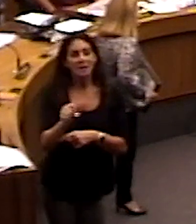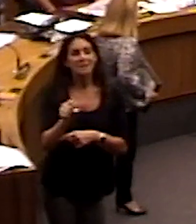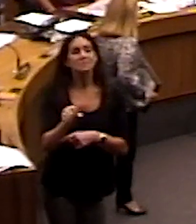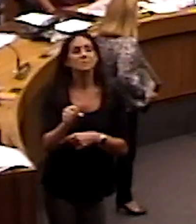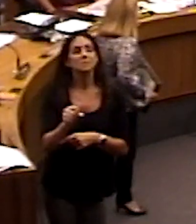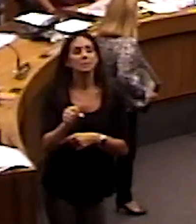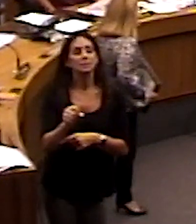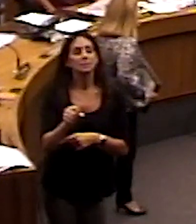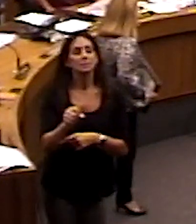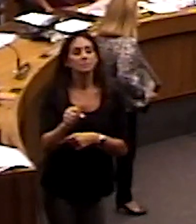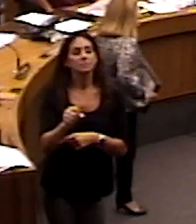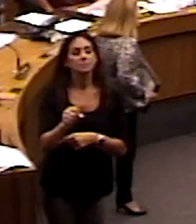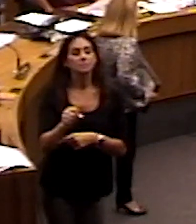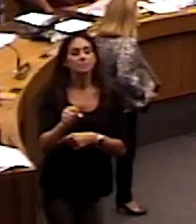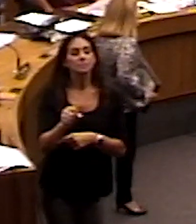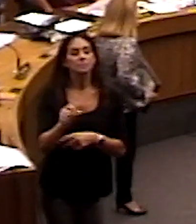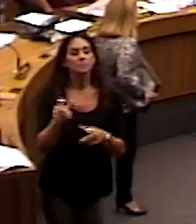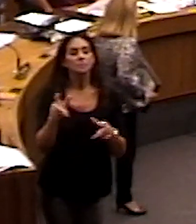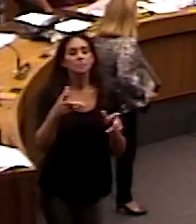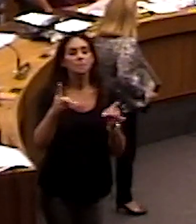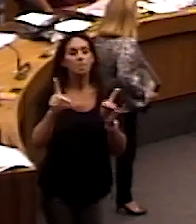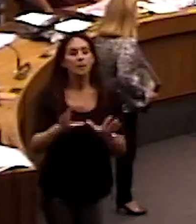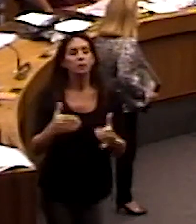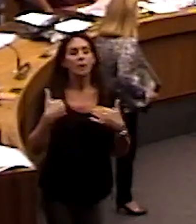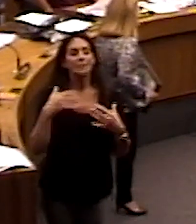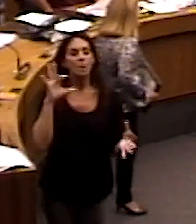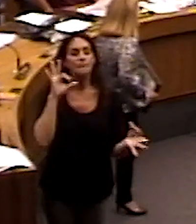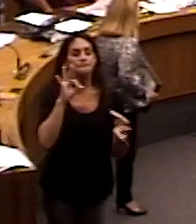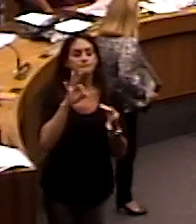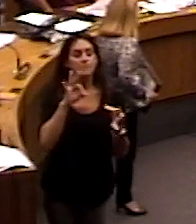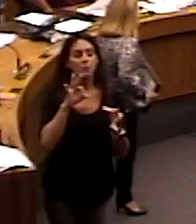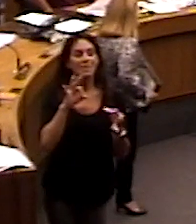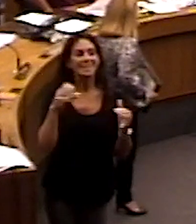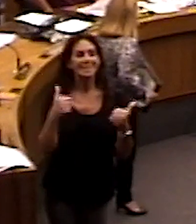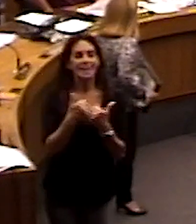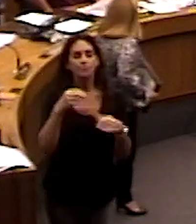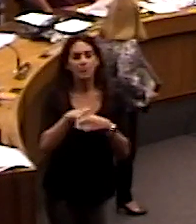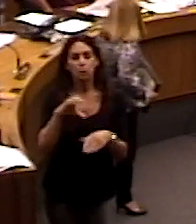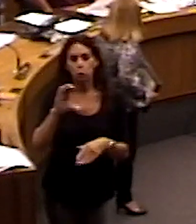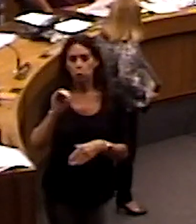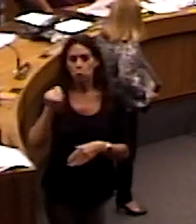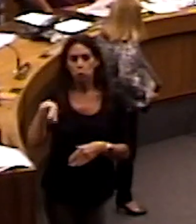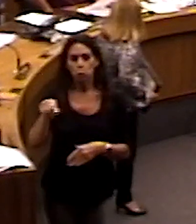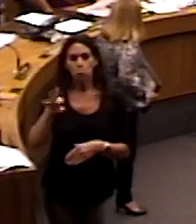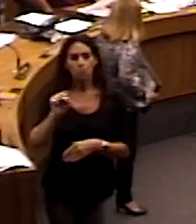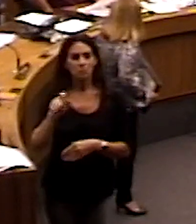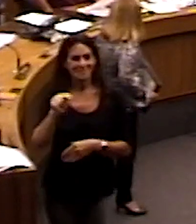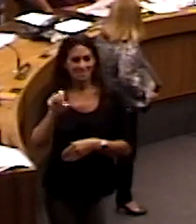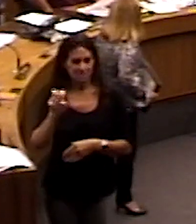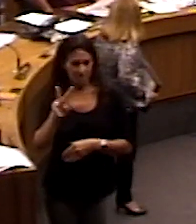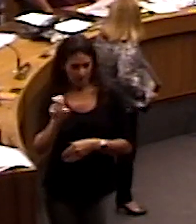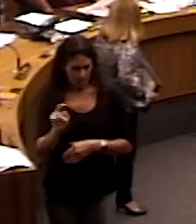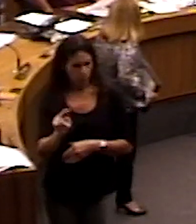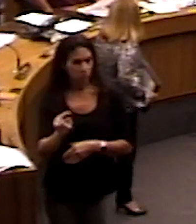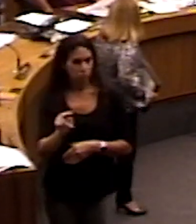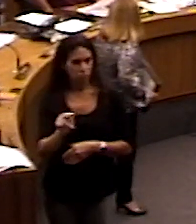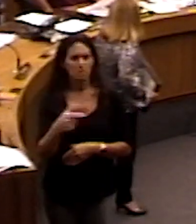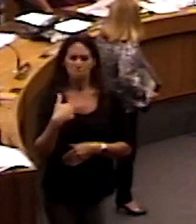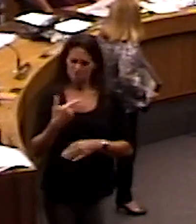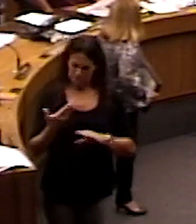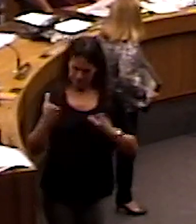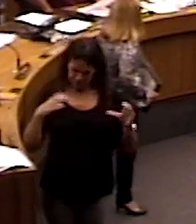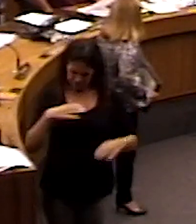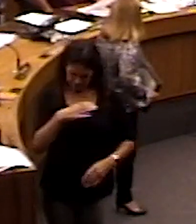second baseball player from New Jersey to throw a perfect game in Cooperstown. That's an elite class. The Township Committee is proud